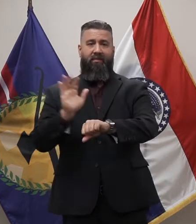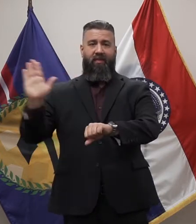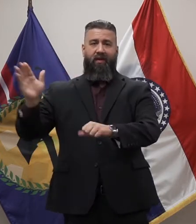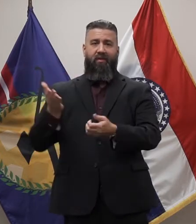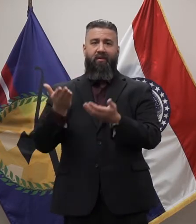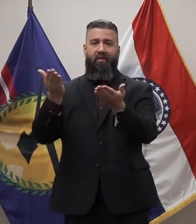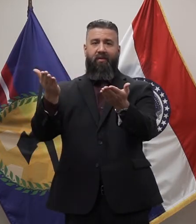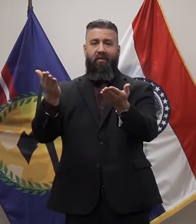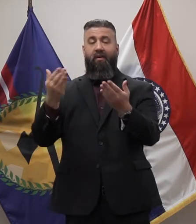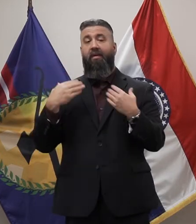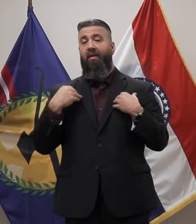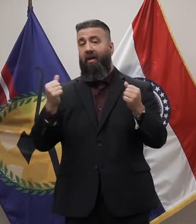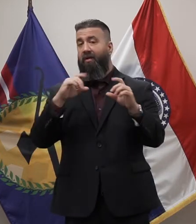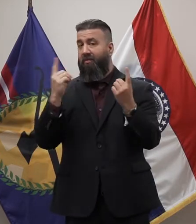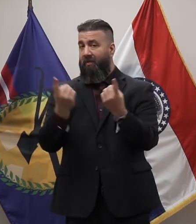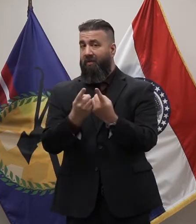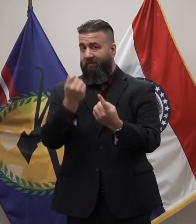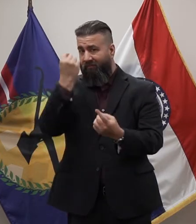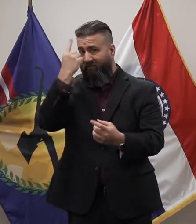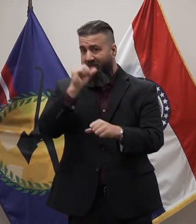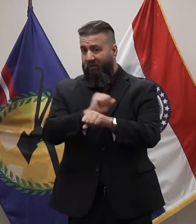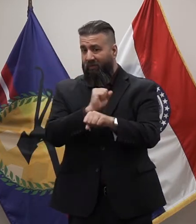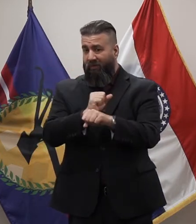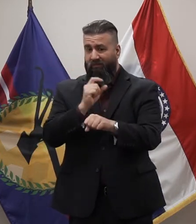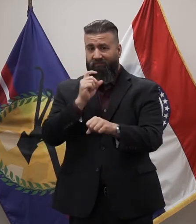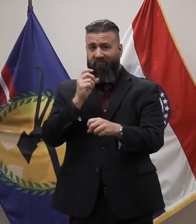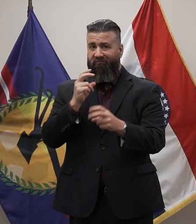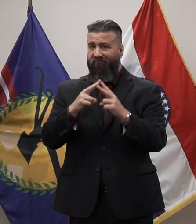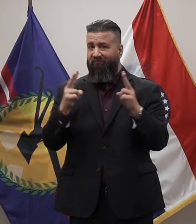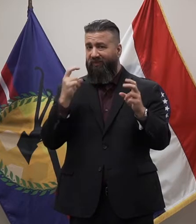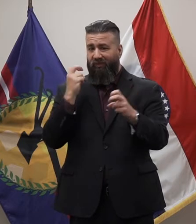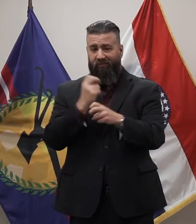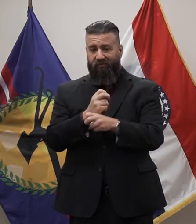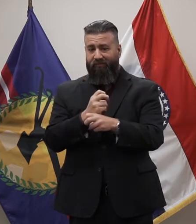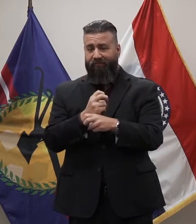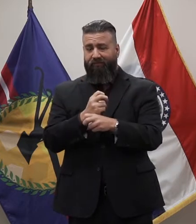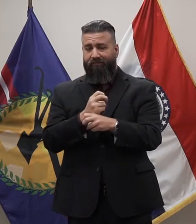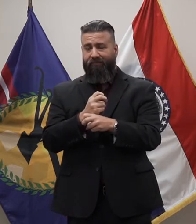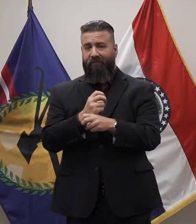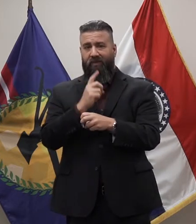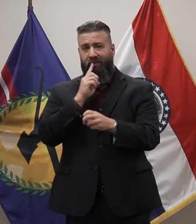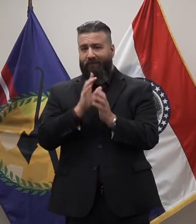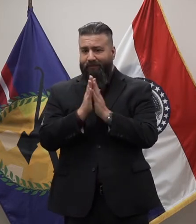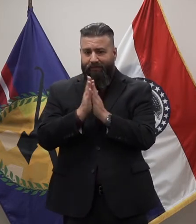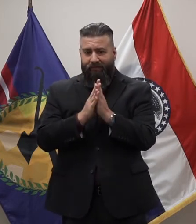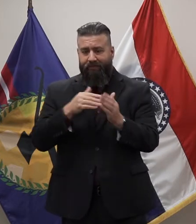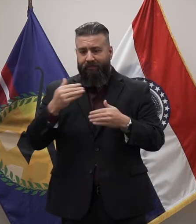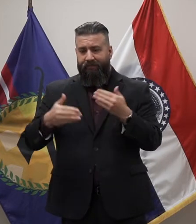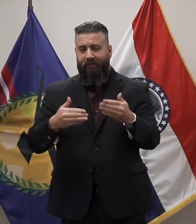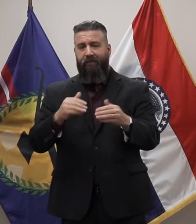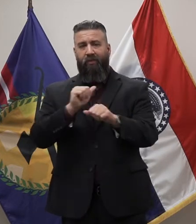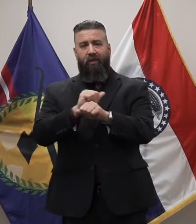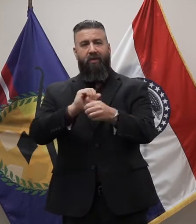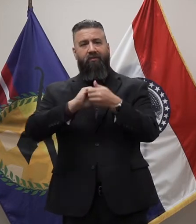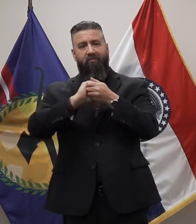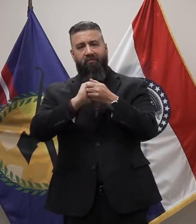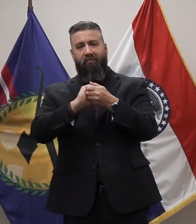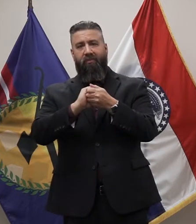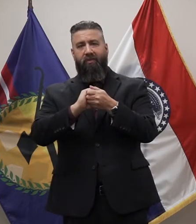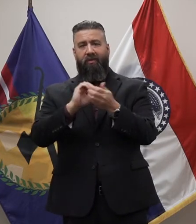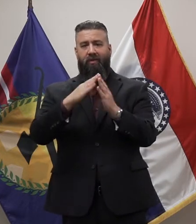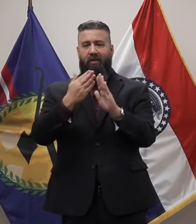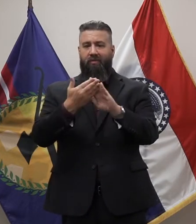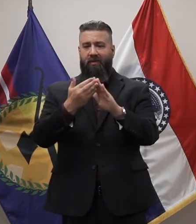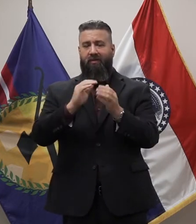The health department's been working very diligently and assertively with community partners, with nonprofits,